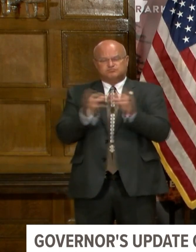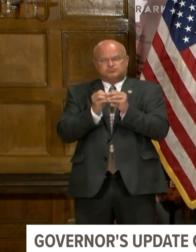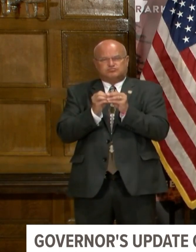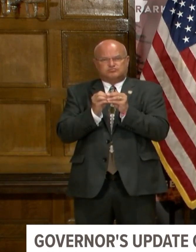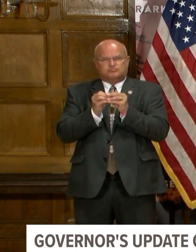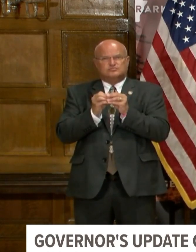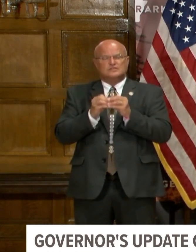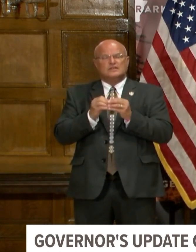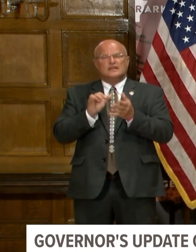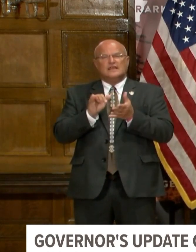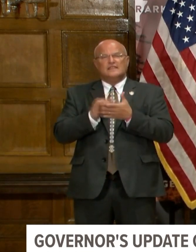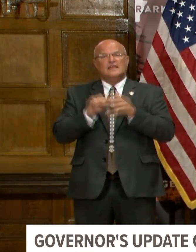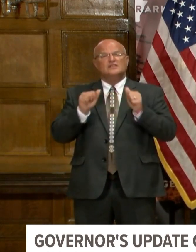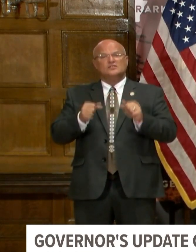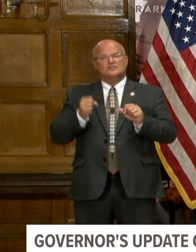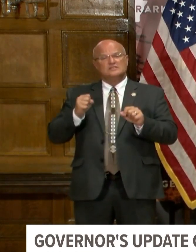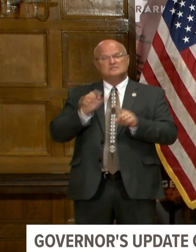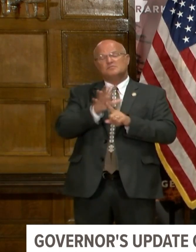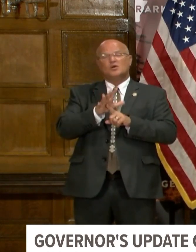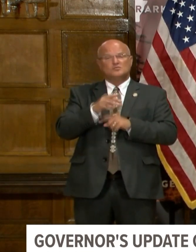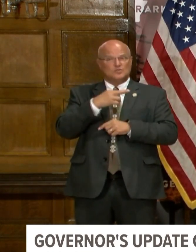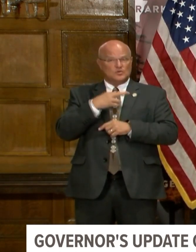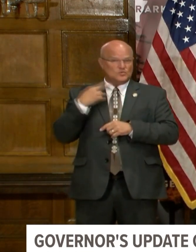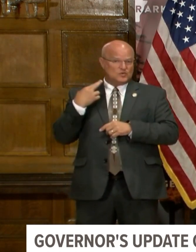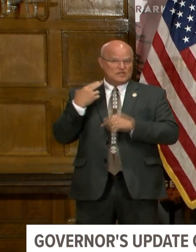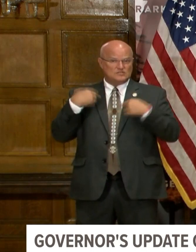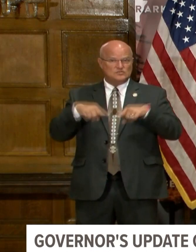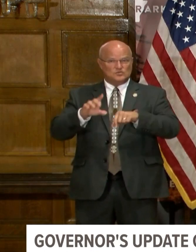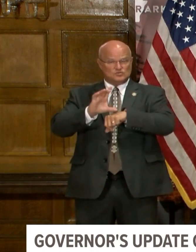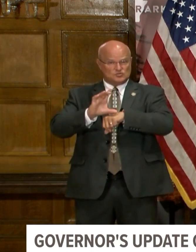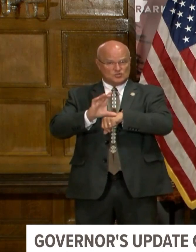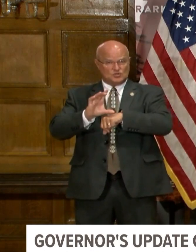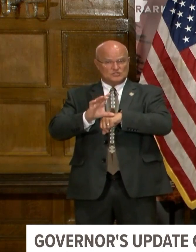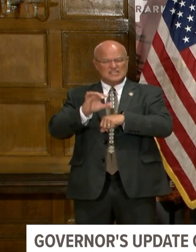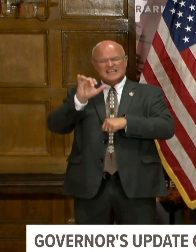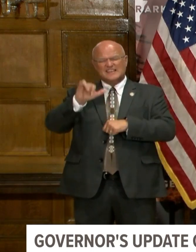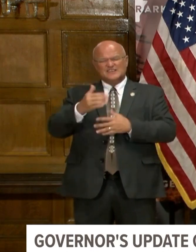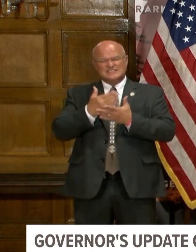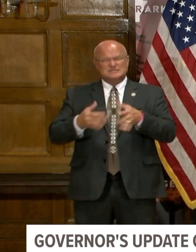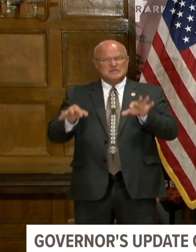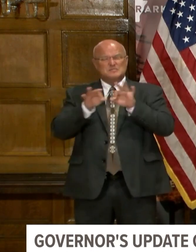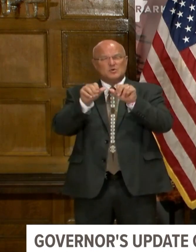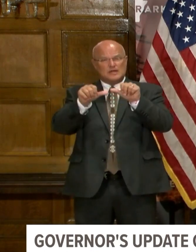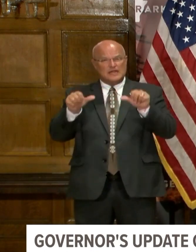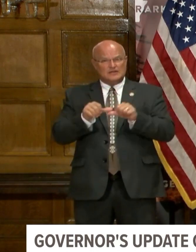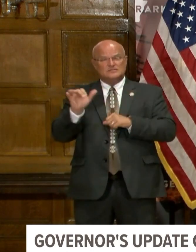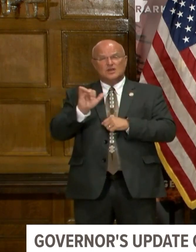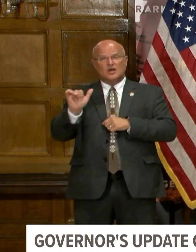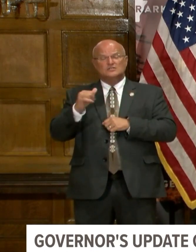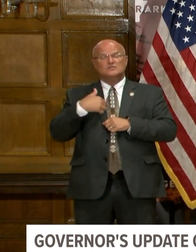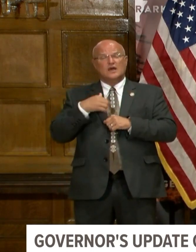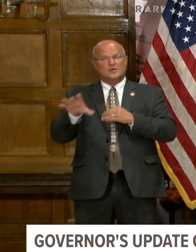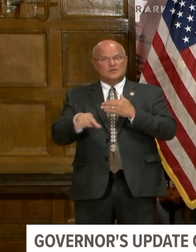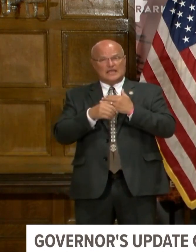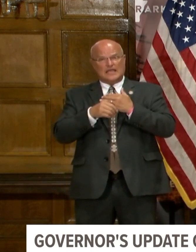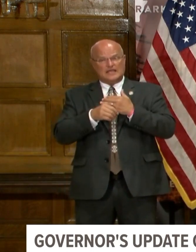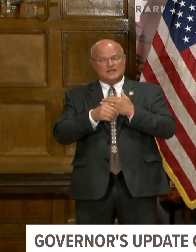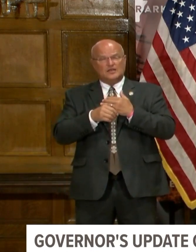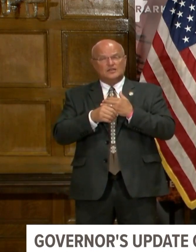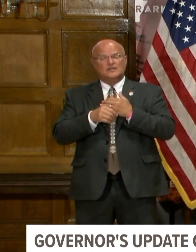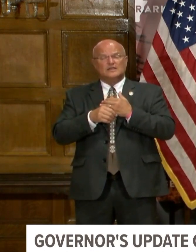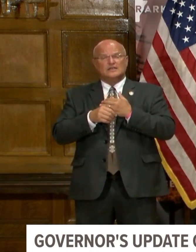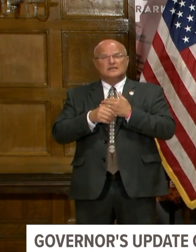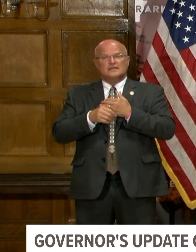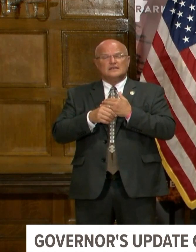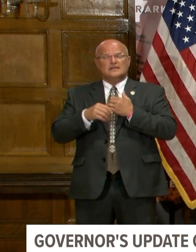congregations that could expose you at risk during church. So those are some important areas. Also, I think I want to add on to what